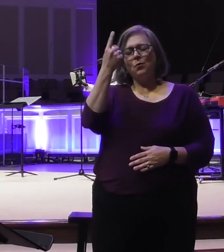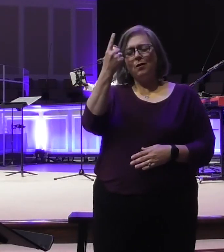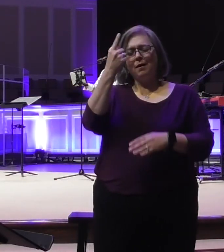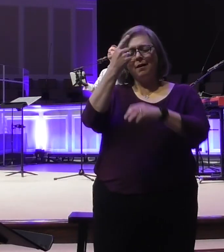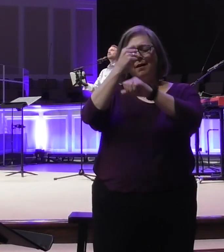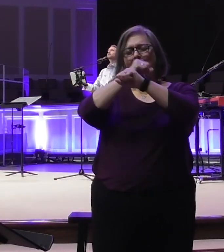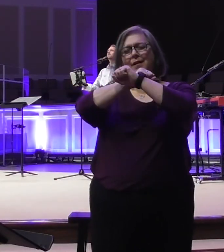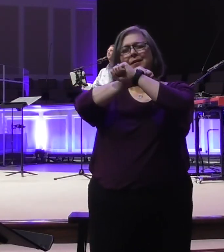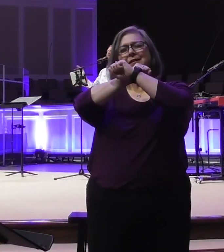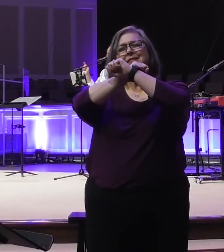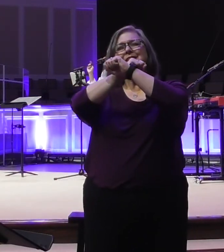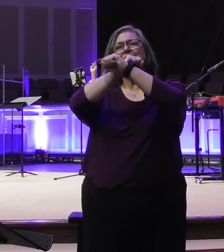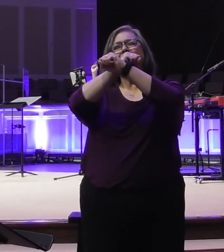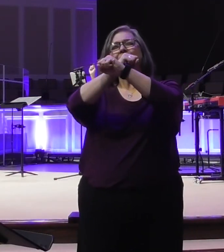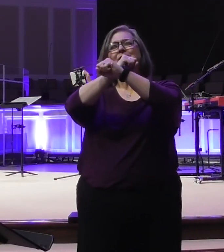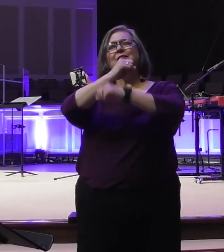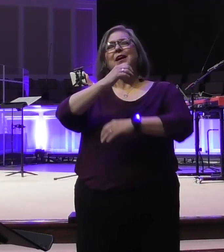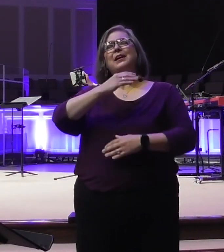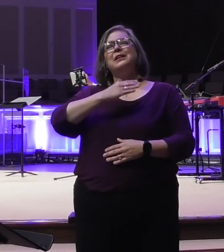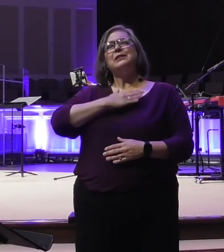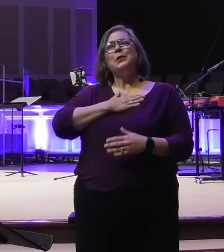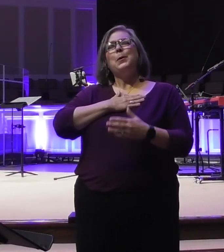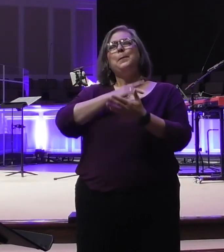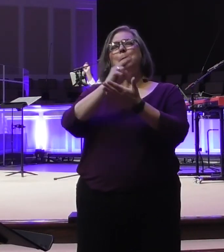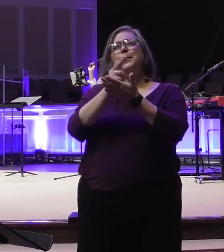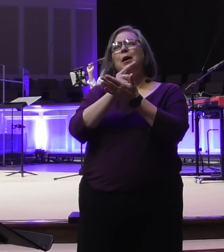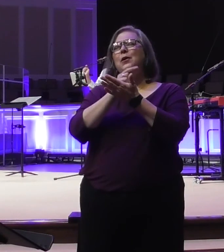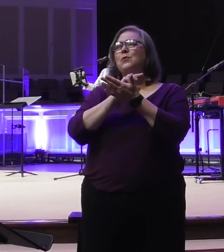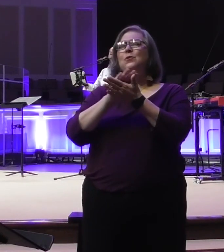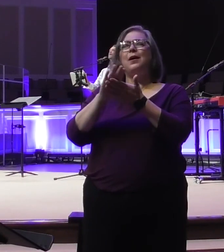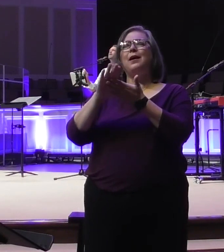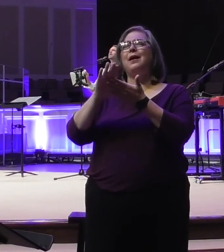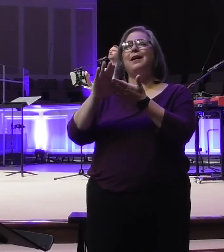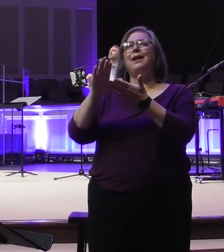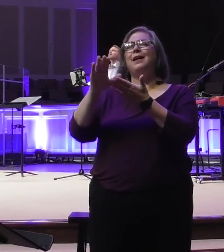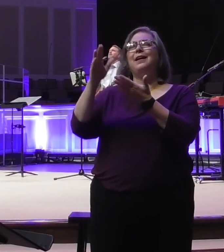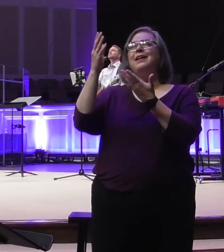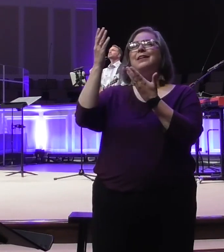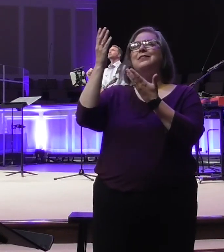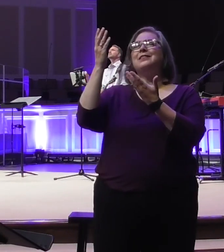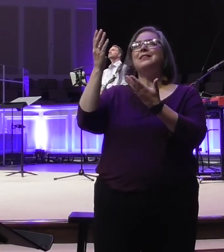My one defense, my